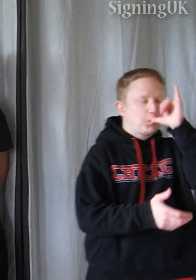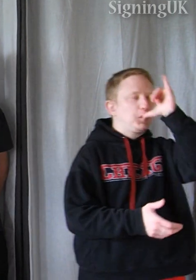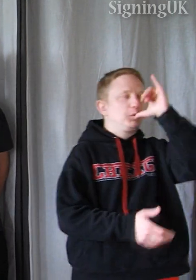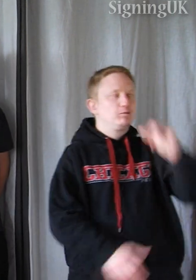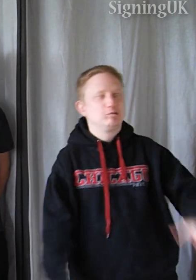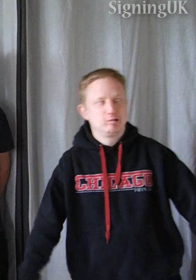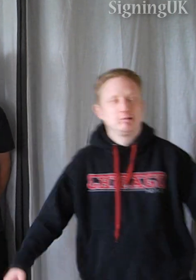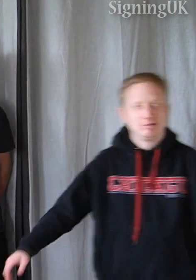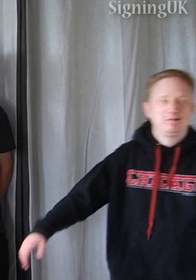Why?